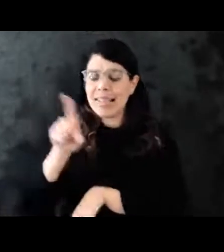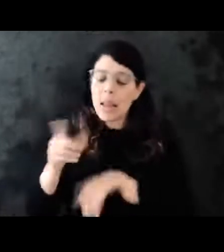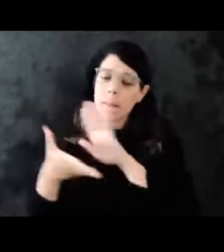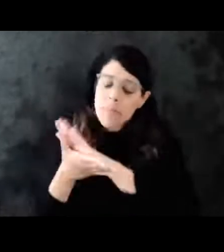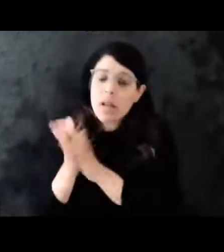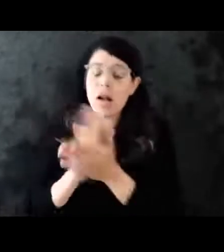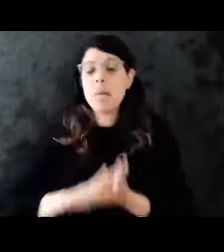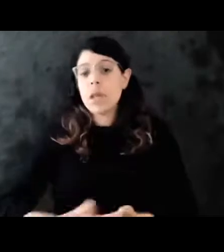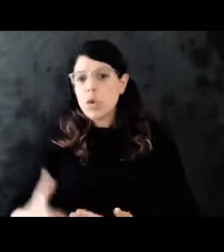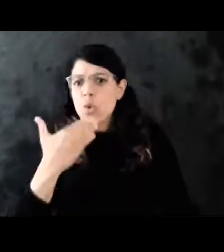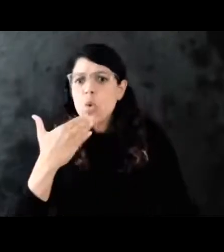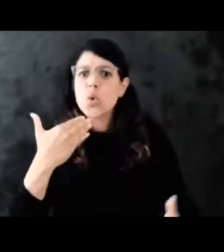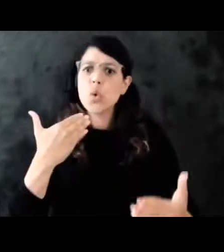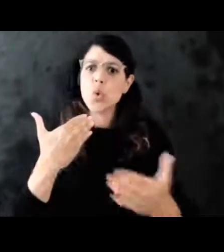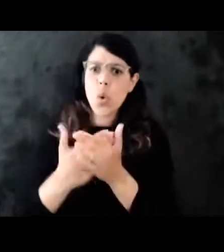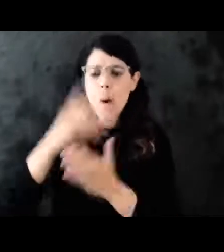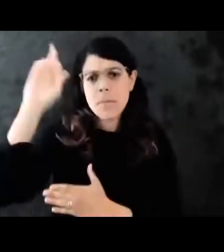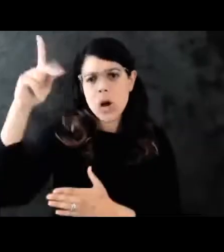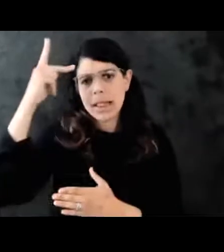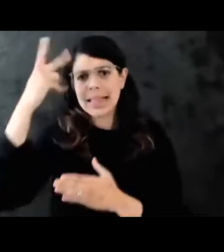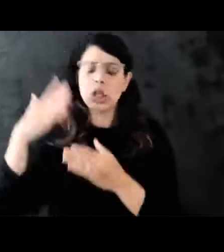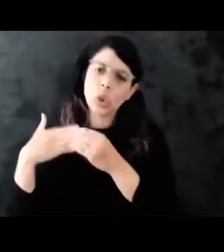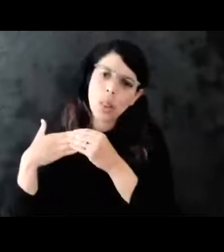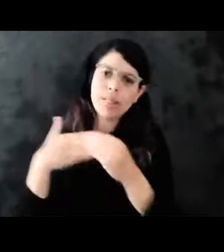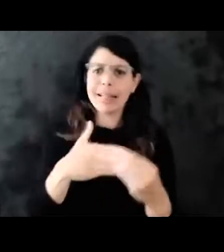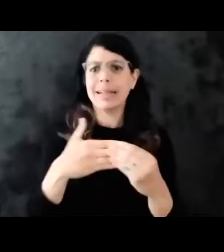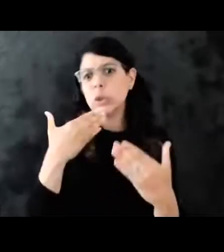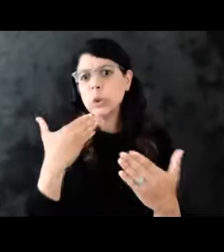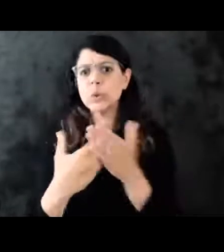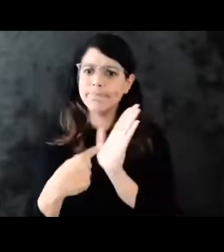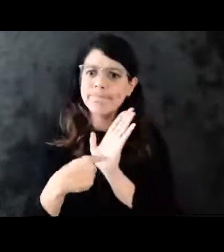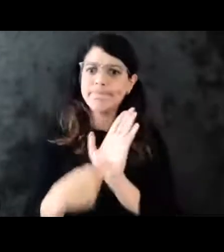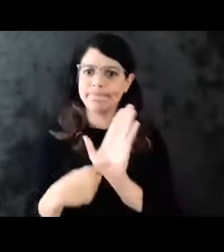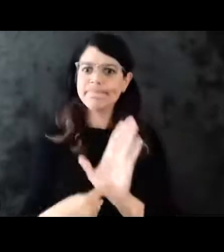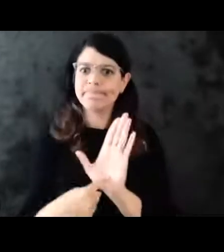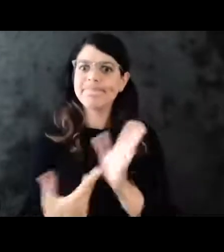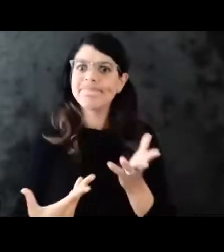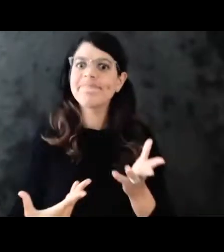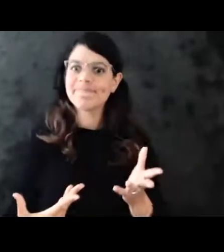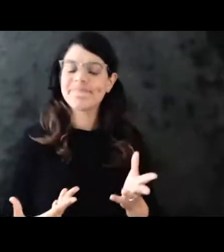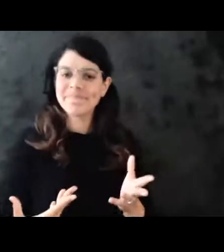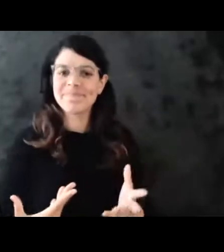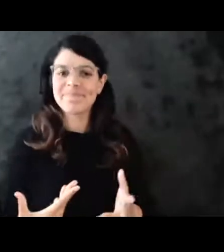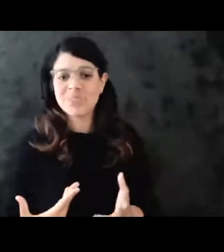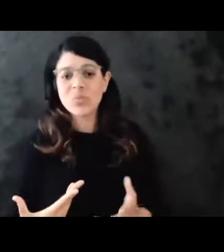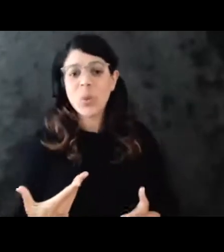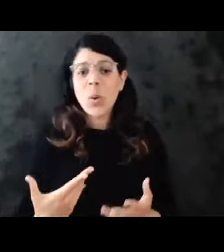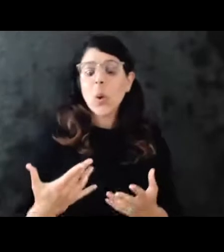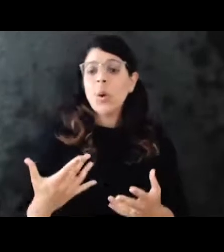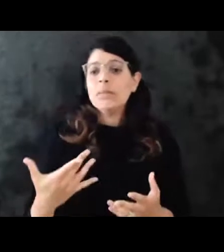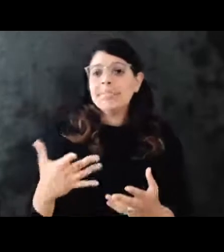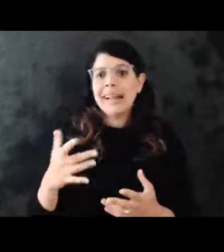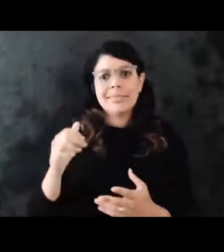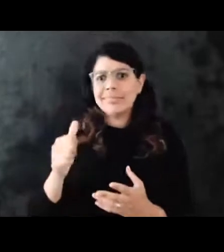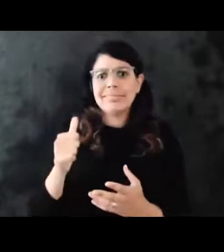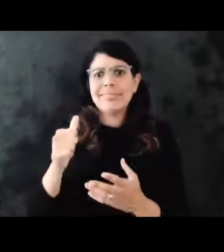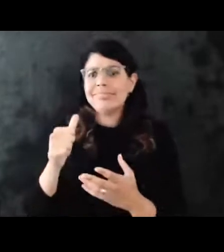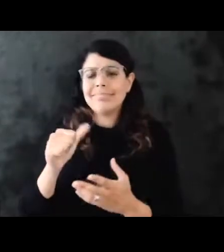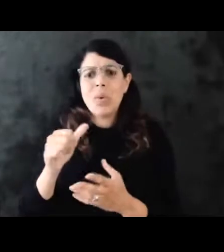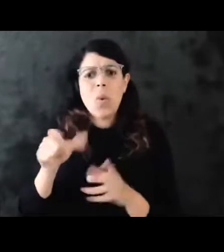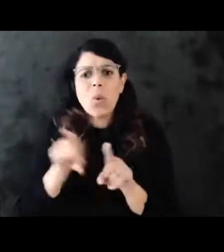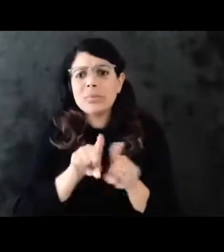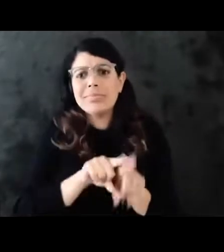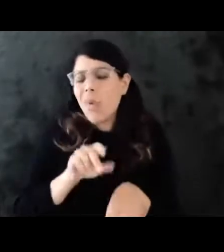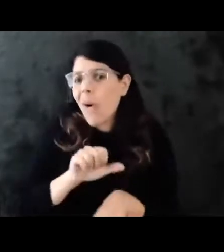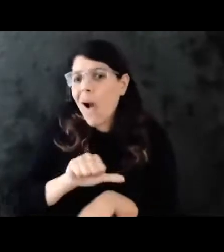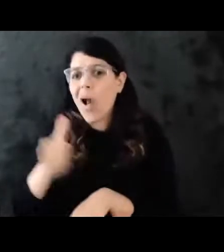Congress and in the state legislatures and politically and other professions. Incredible number